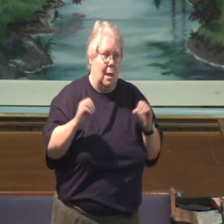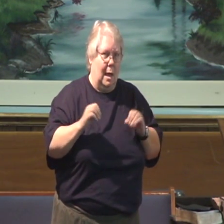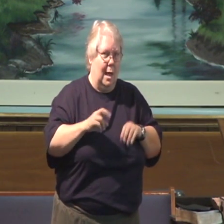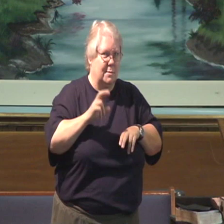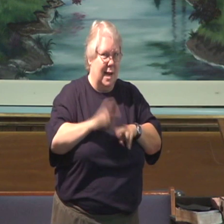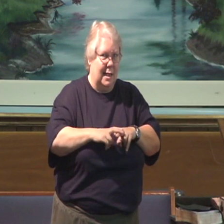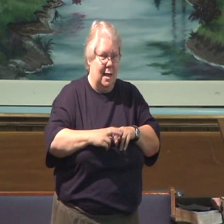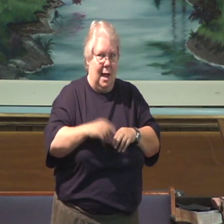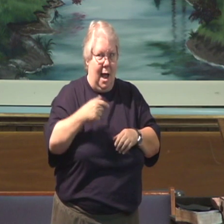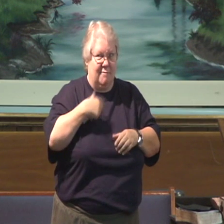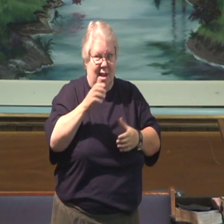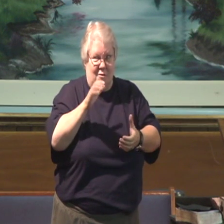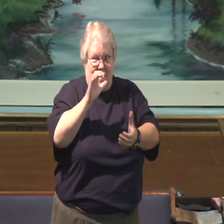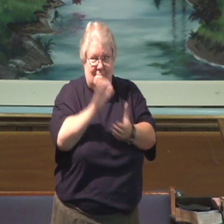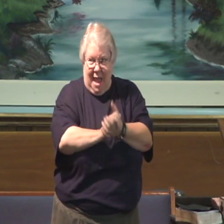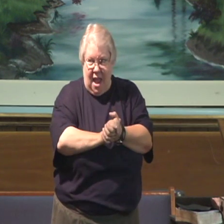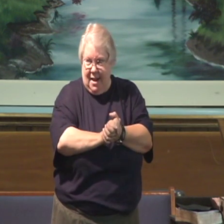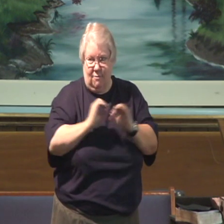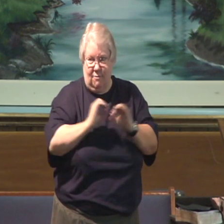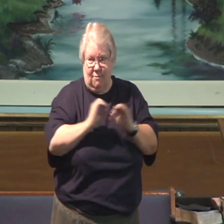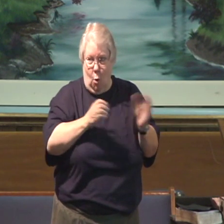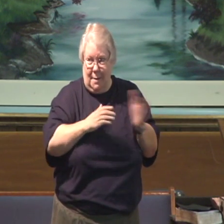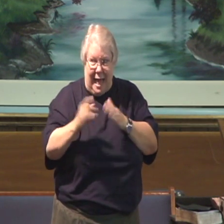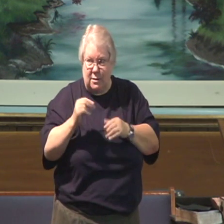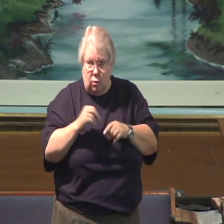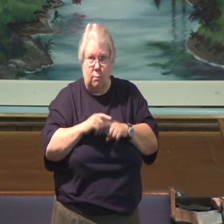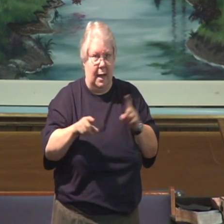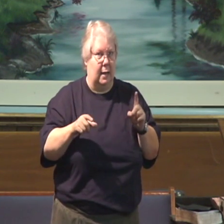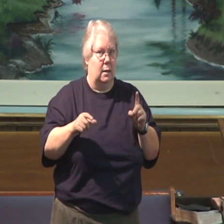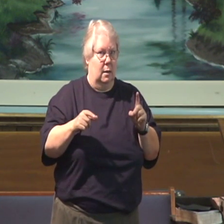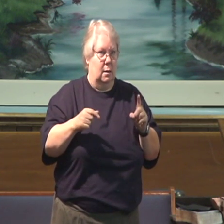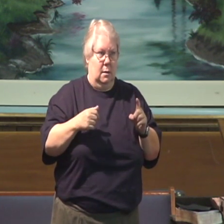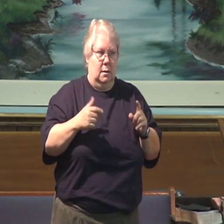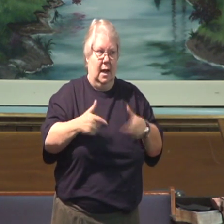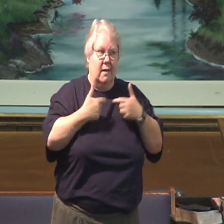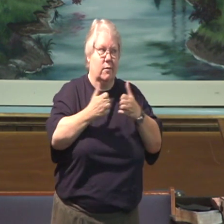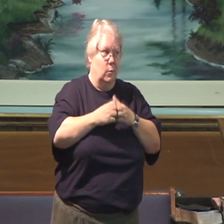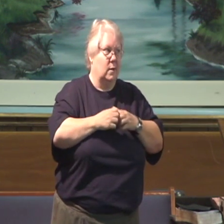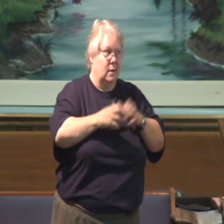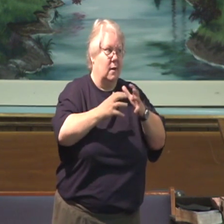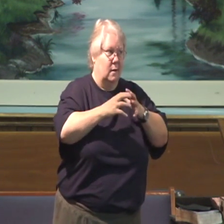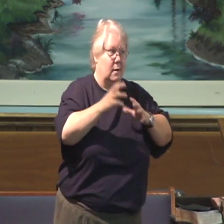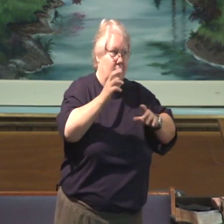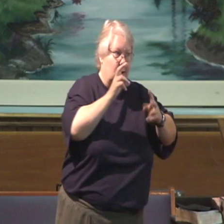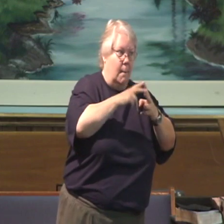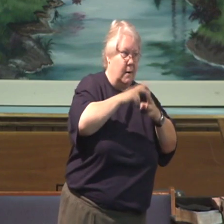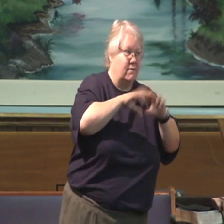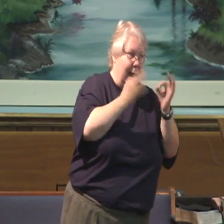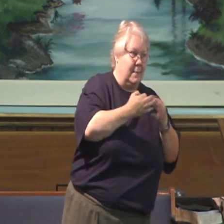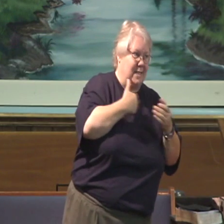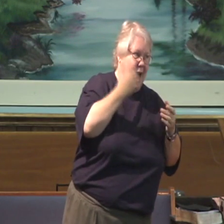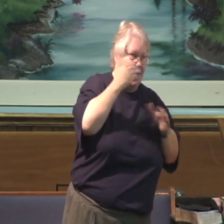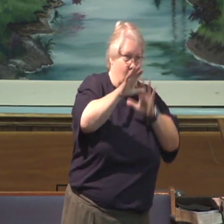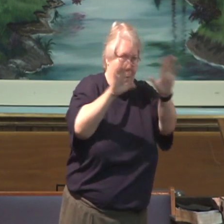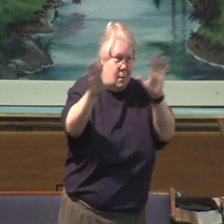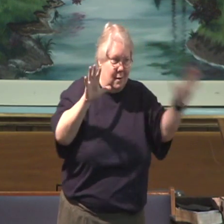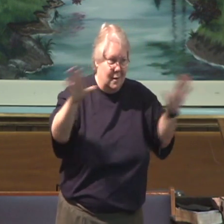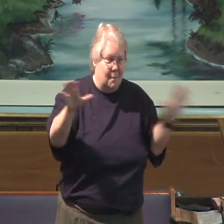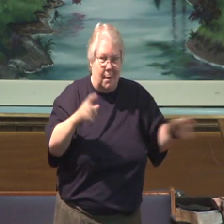And I'm telling her I've never been married and have no plans to, but living with a couple of families, I know,